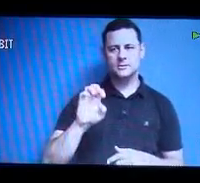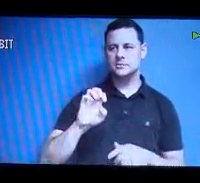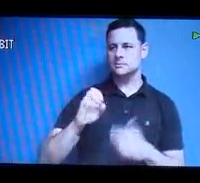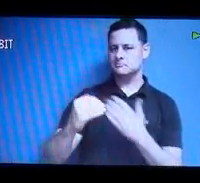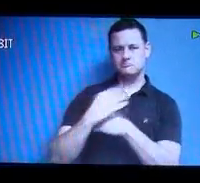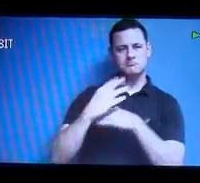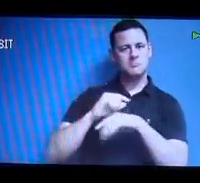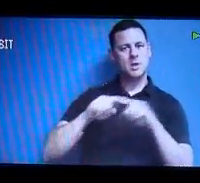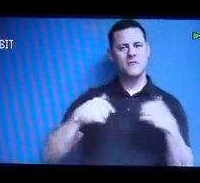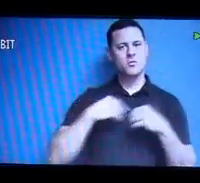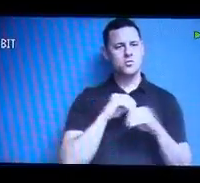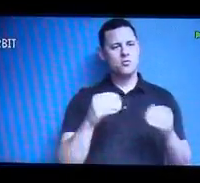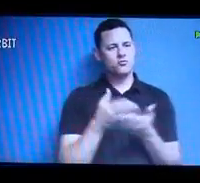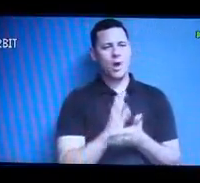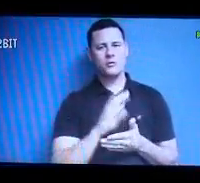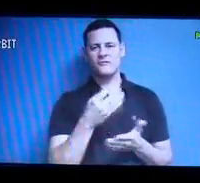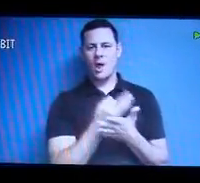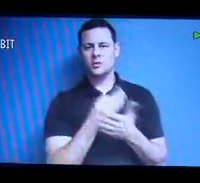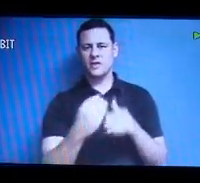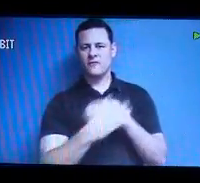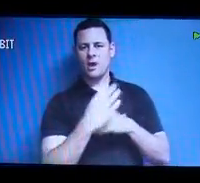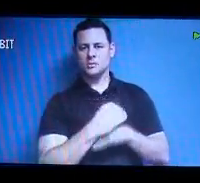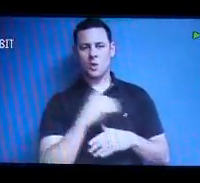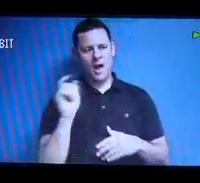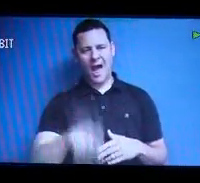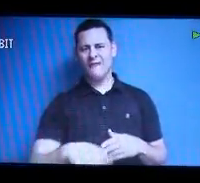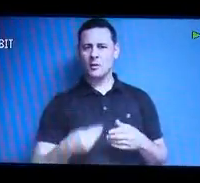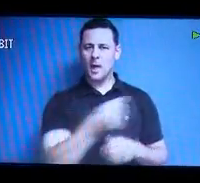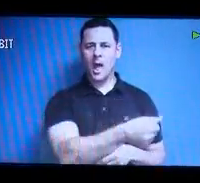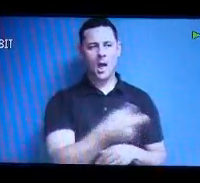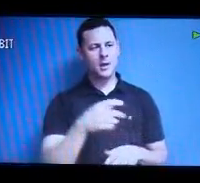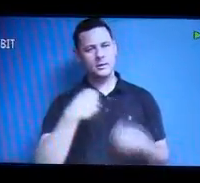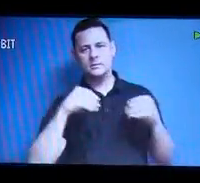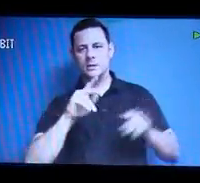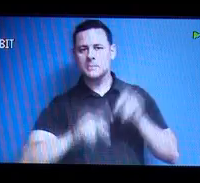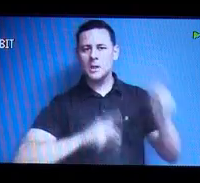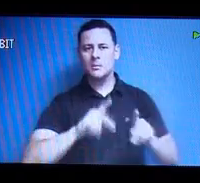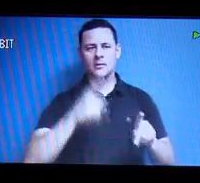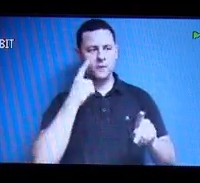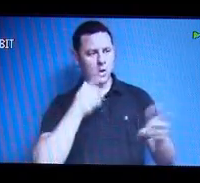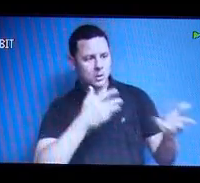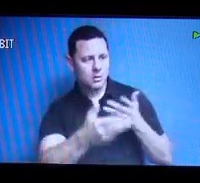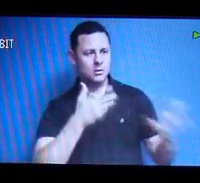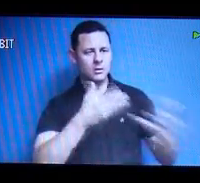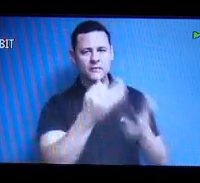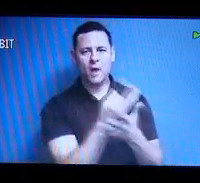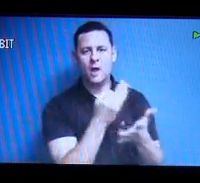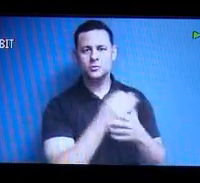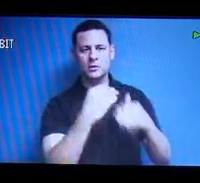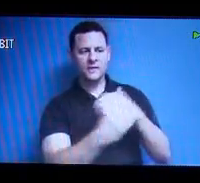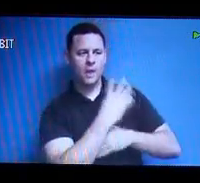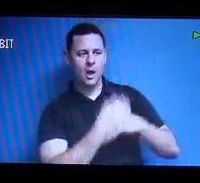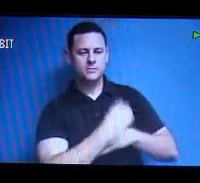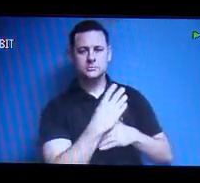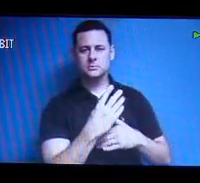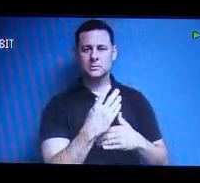to financial advice, so they're confronted all their lives with salespeople. And so you want to have a